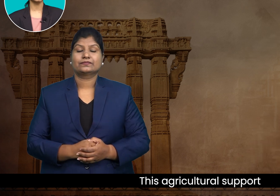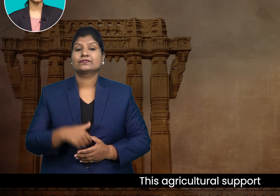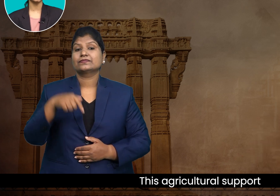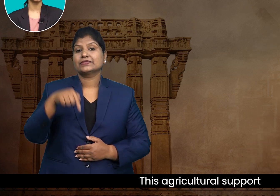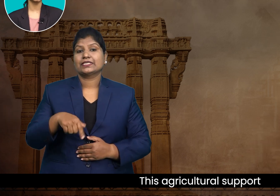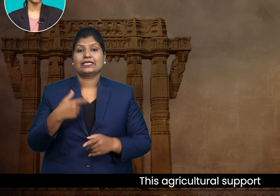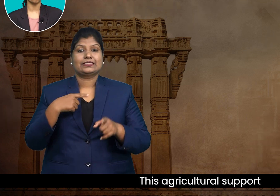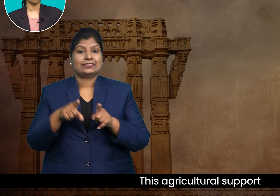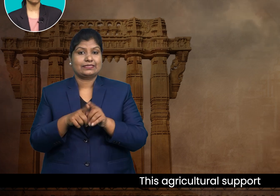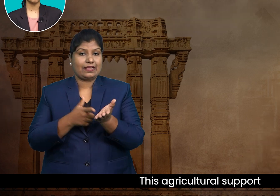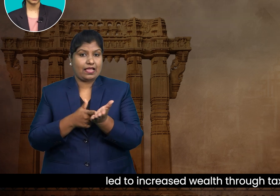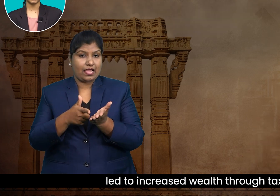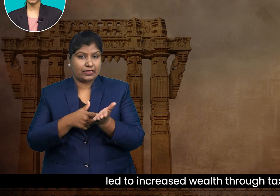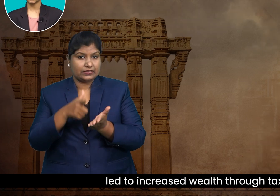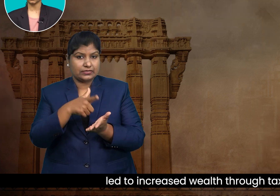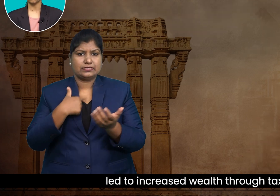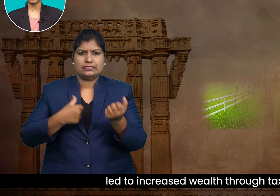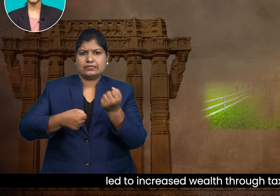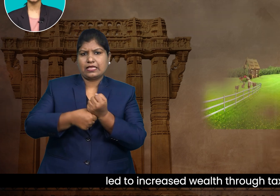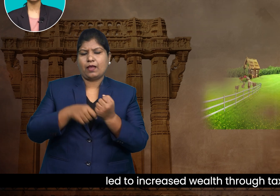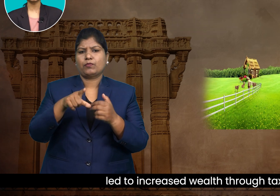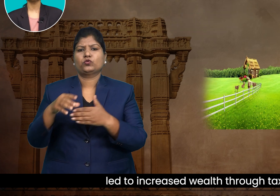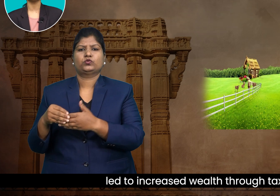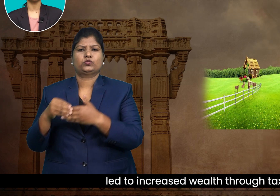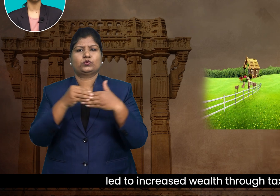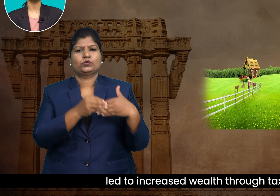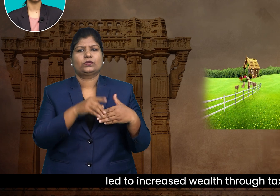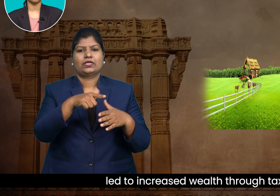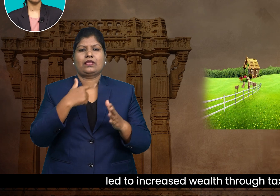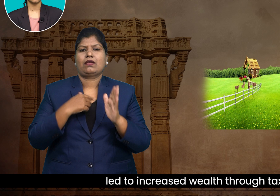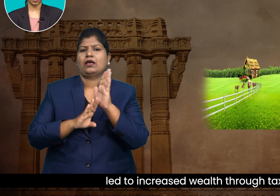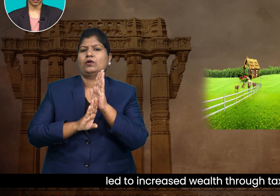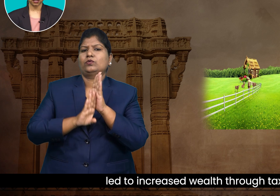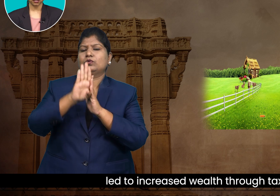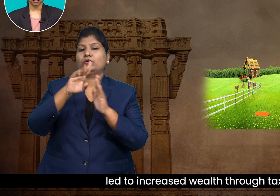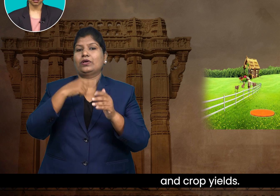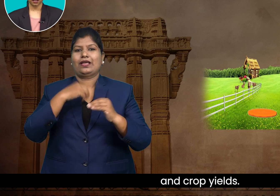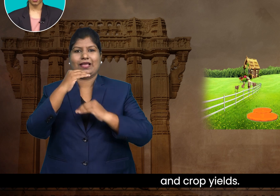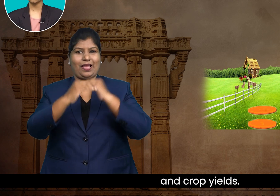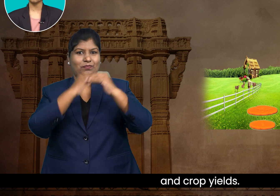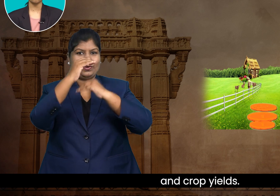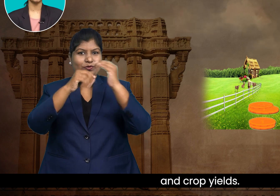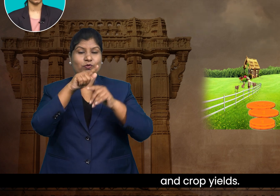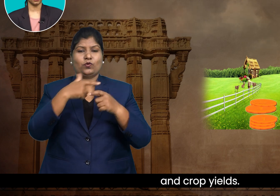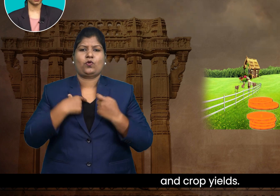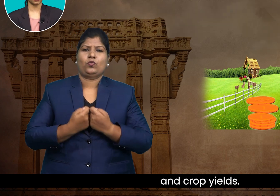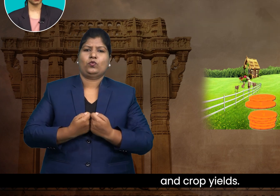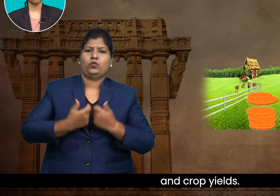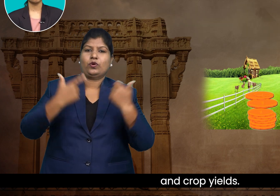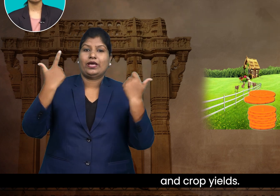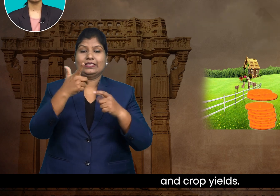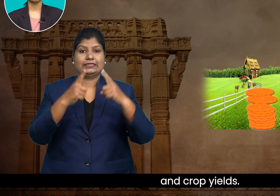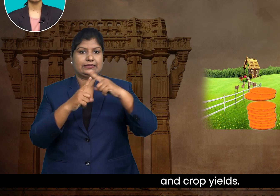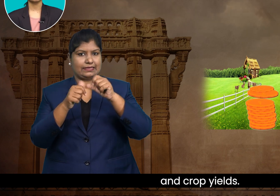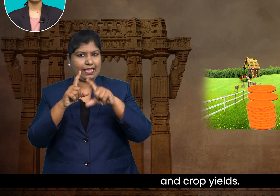This agriculture support led to increased wealth through taxes and crop